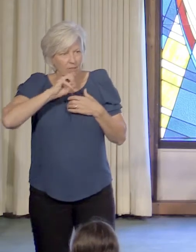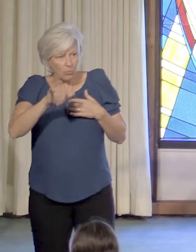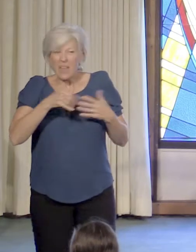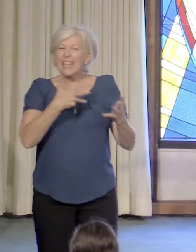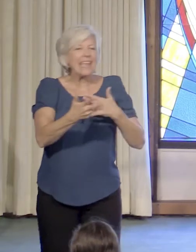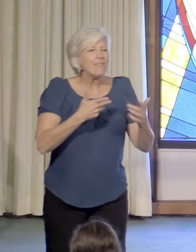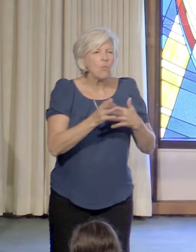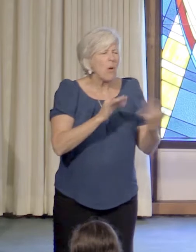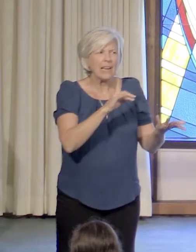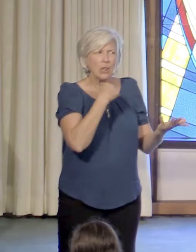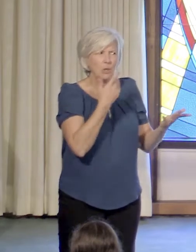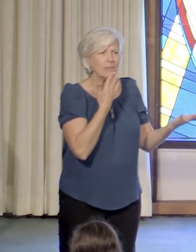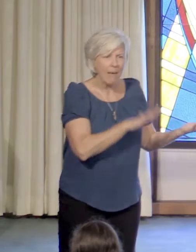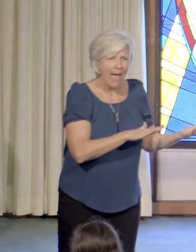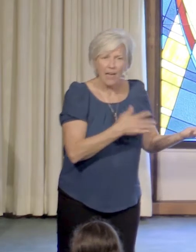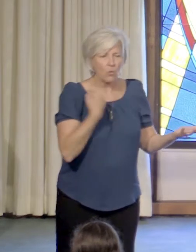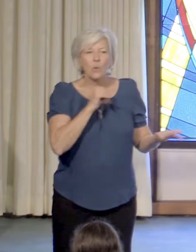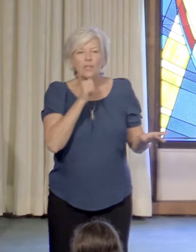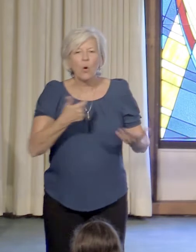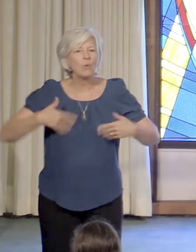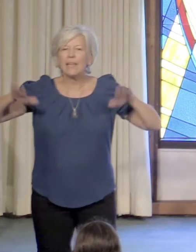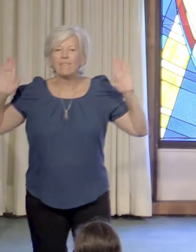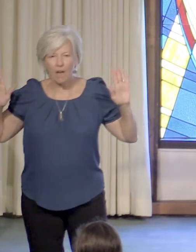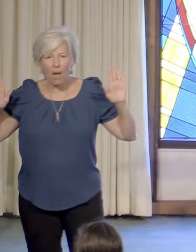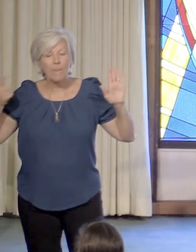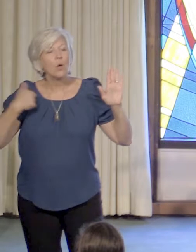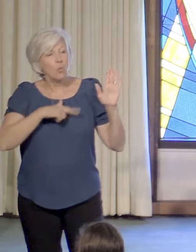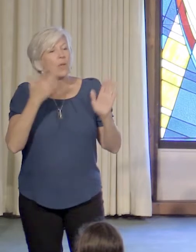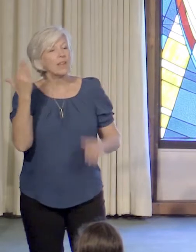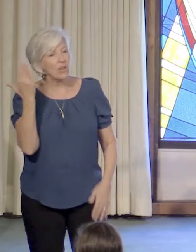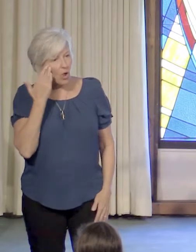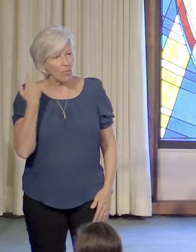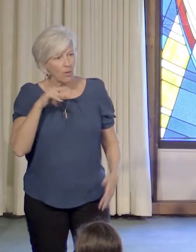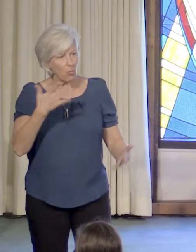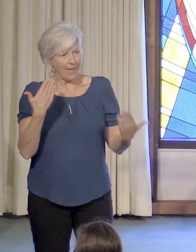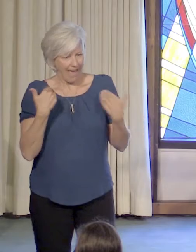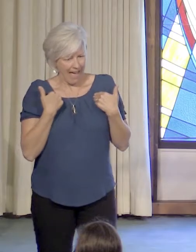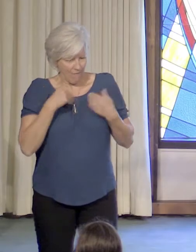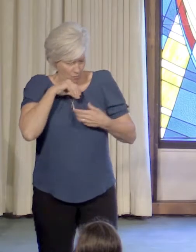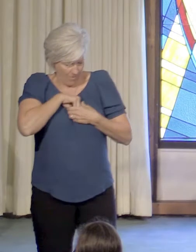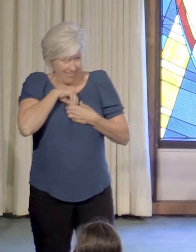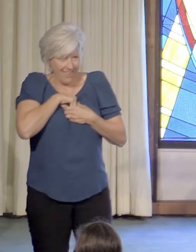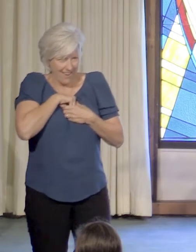give up. We know that we have that within us